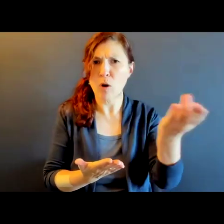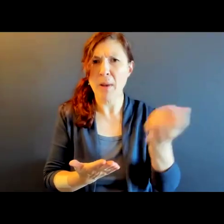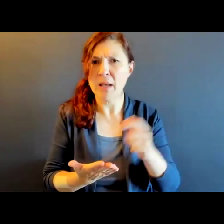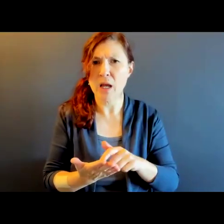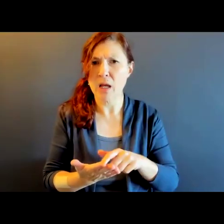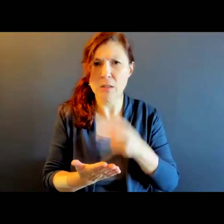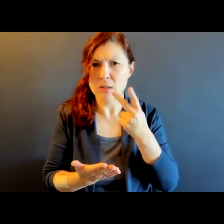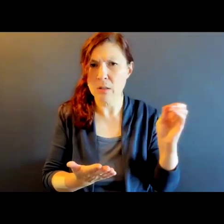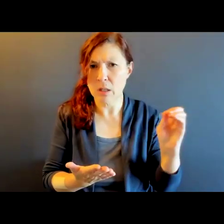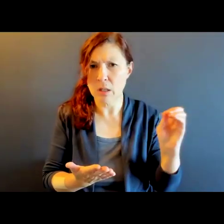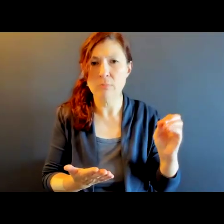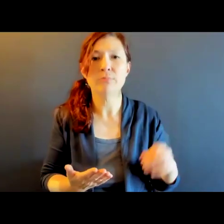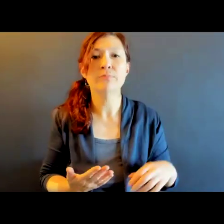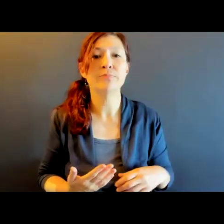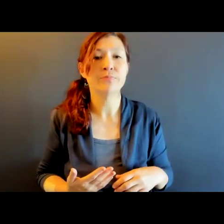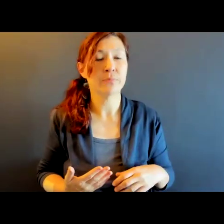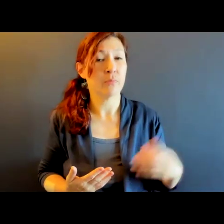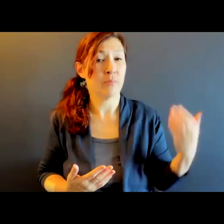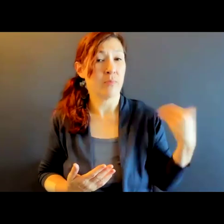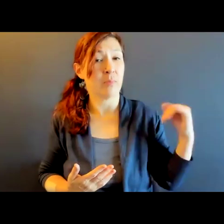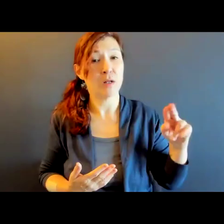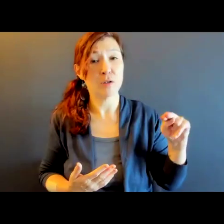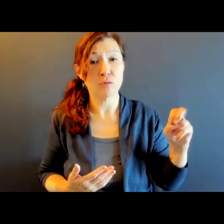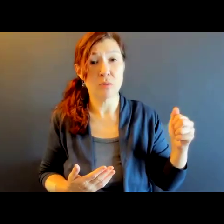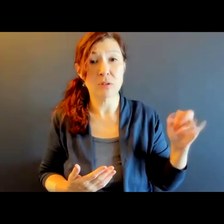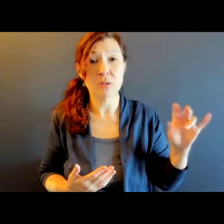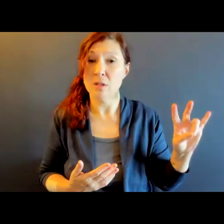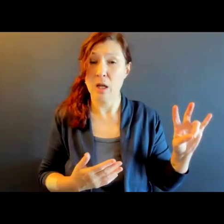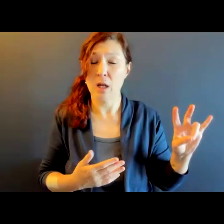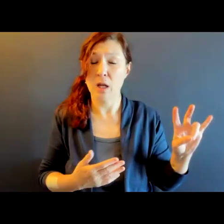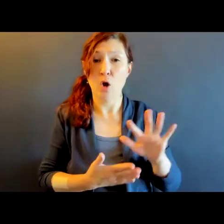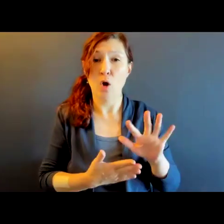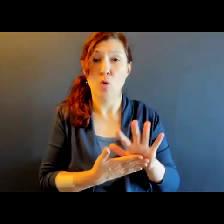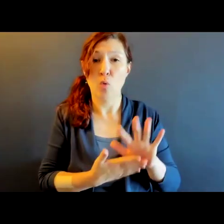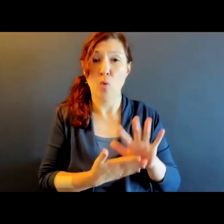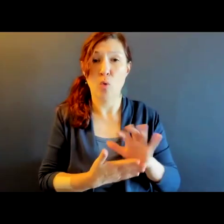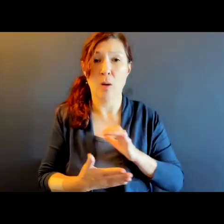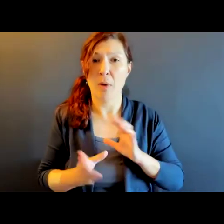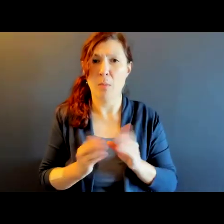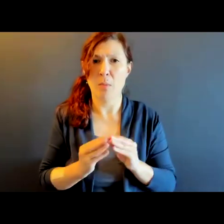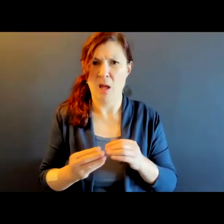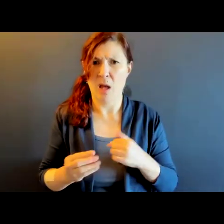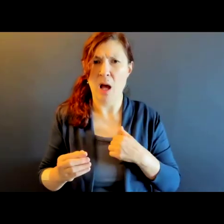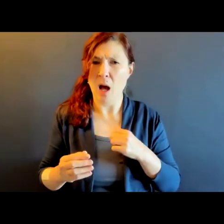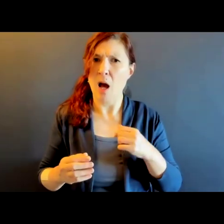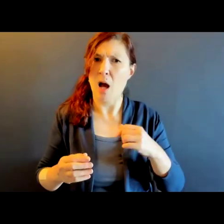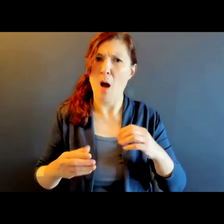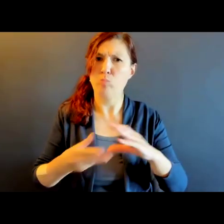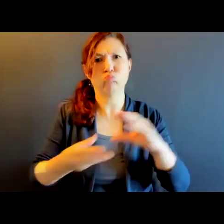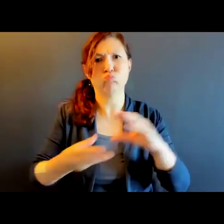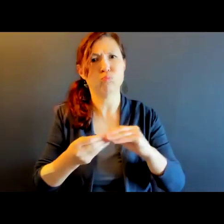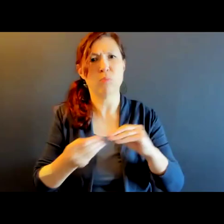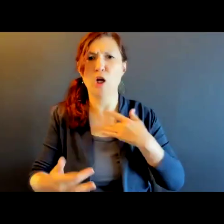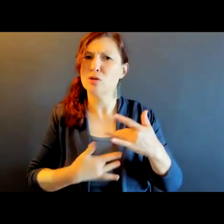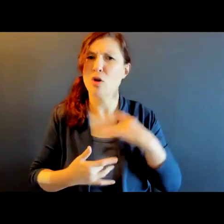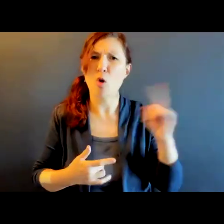At the retreat and at the June 17th school committee meeting, I expressed serious concerns about the lack of outside education experts